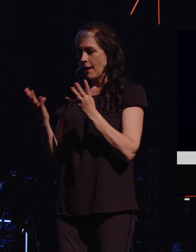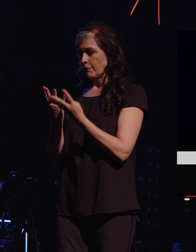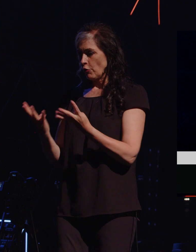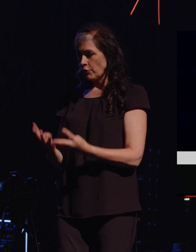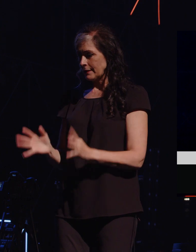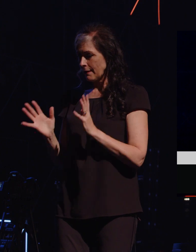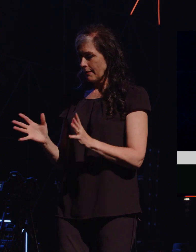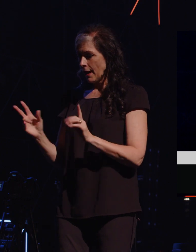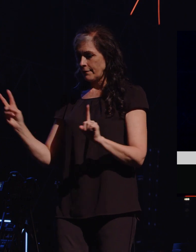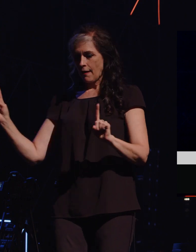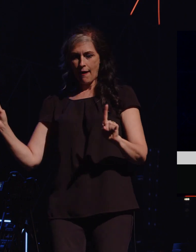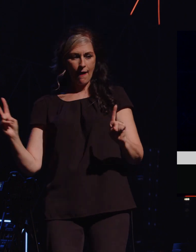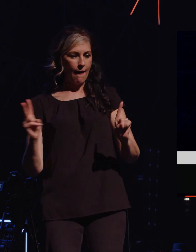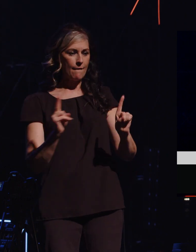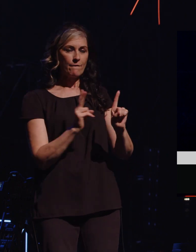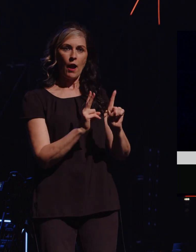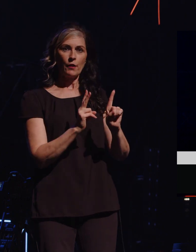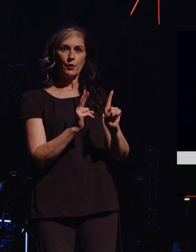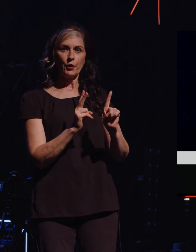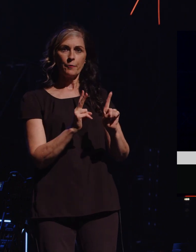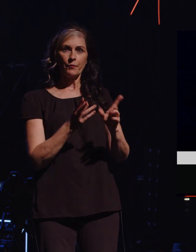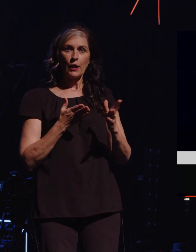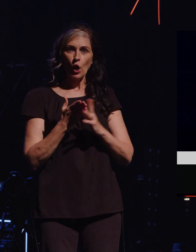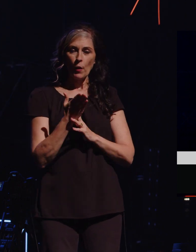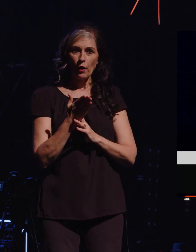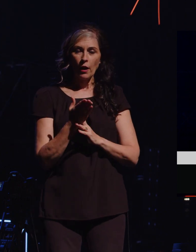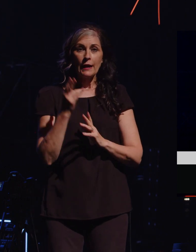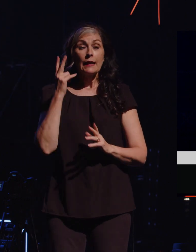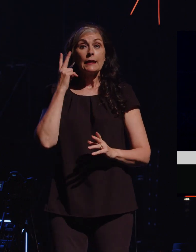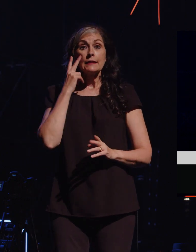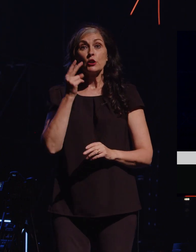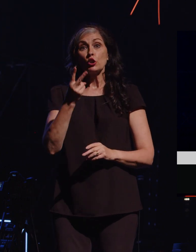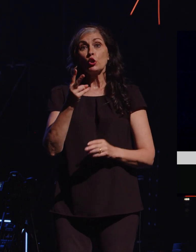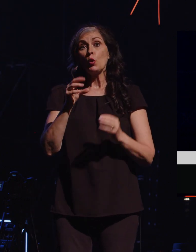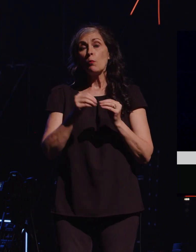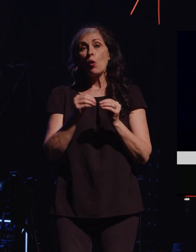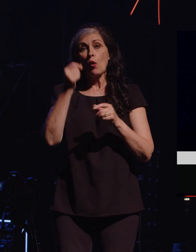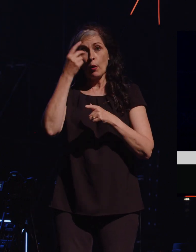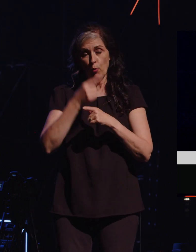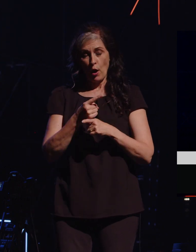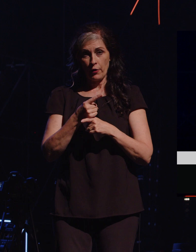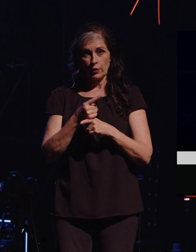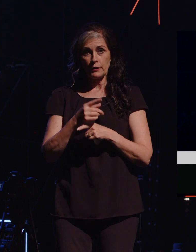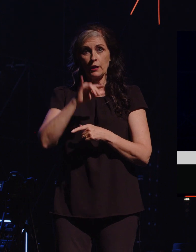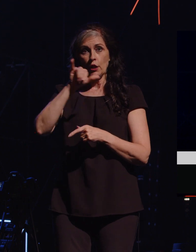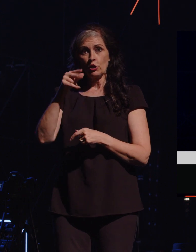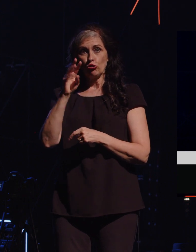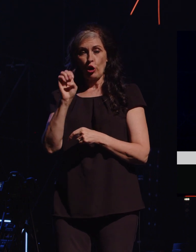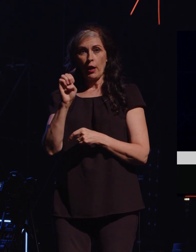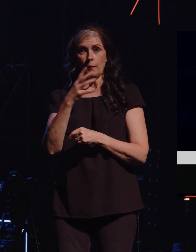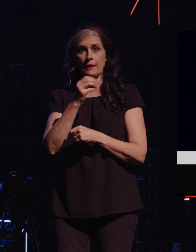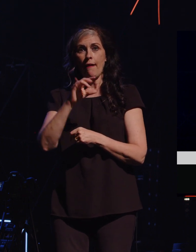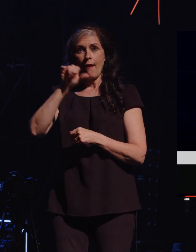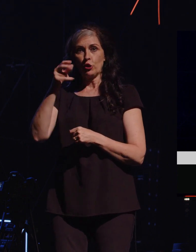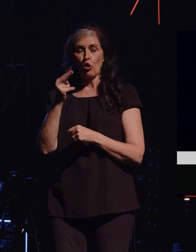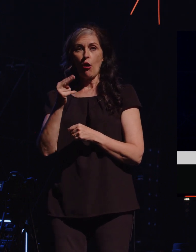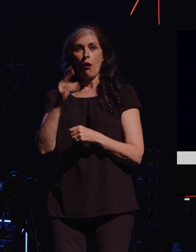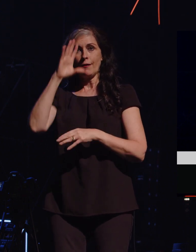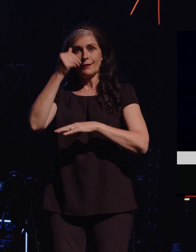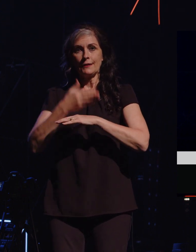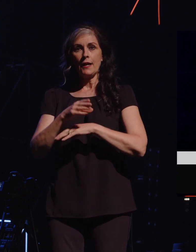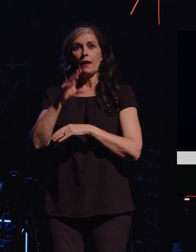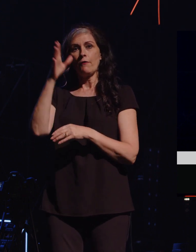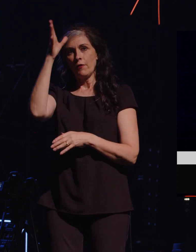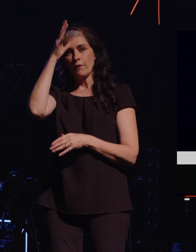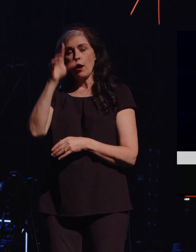followed him. And going on a little further, he saw James, the son of Zebedee, and John, his brother, who were in their boat mending